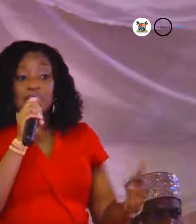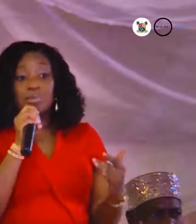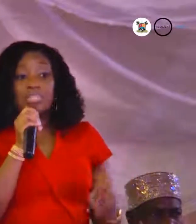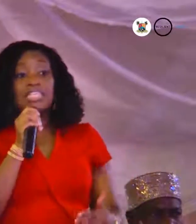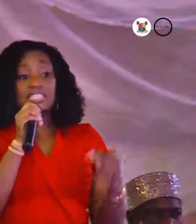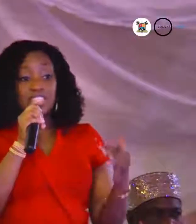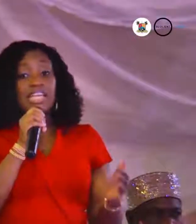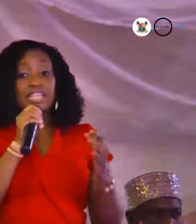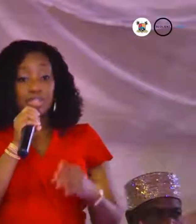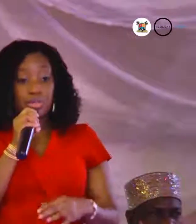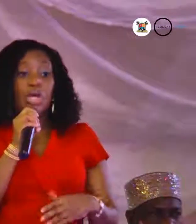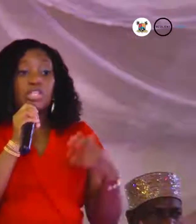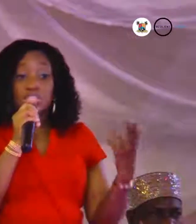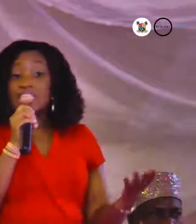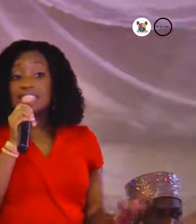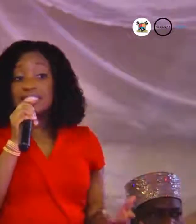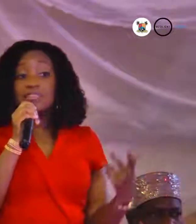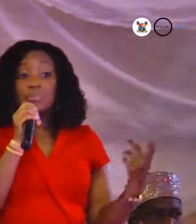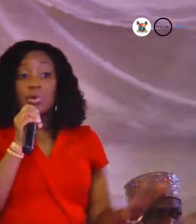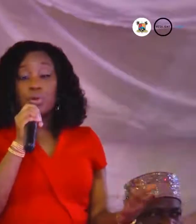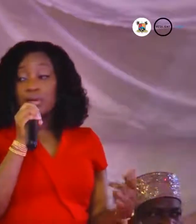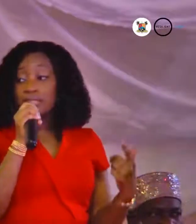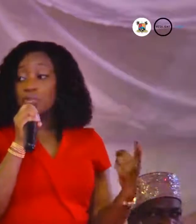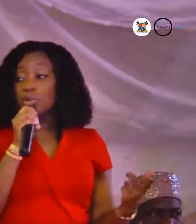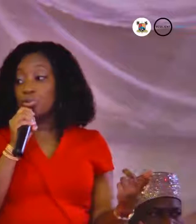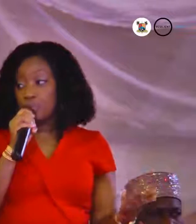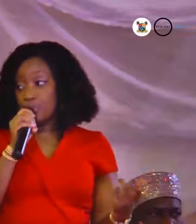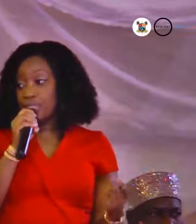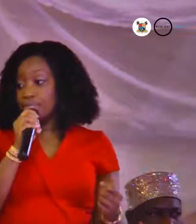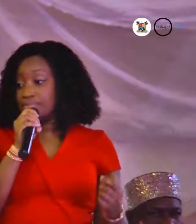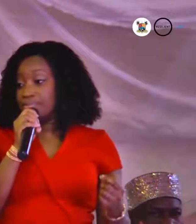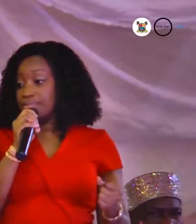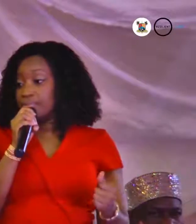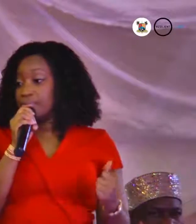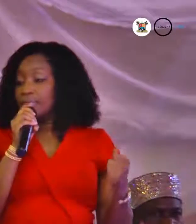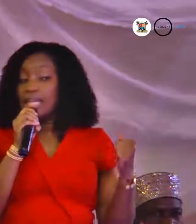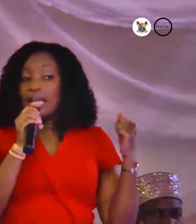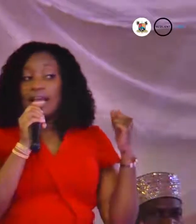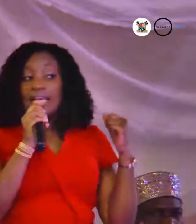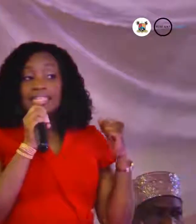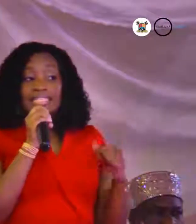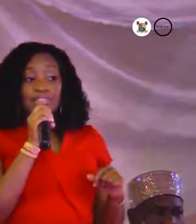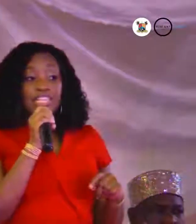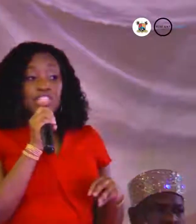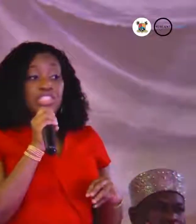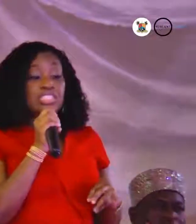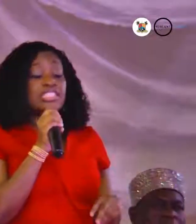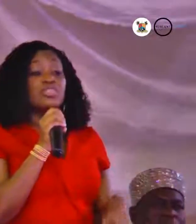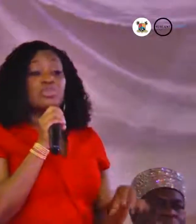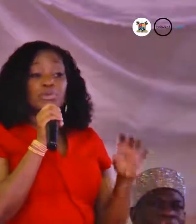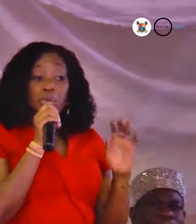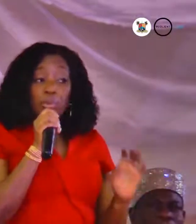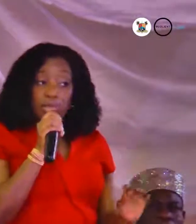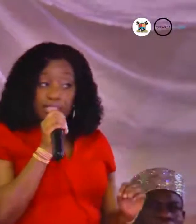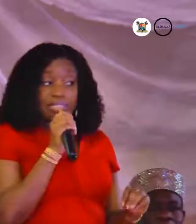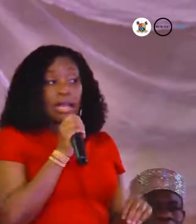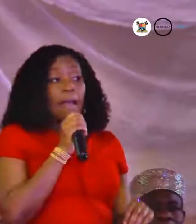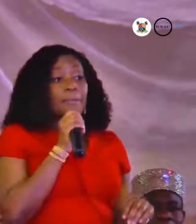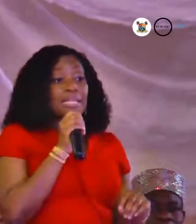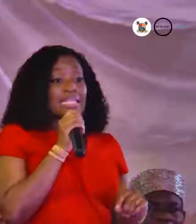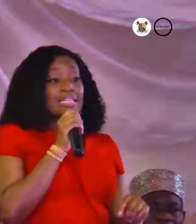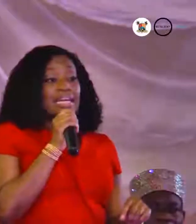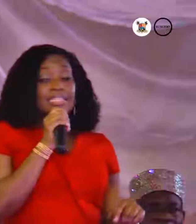present, there are some things that she can do, so she can serve more than one purpose. The interventions need to be